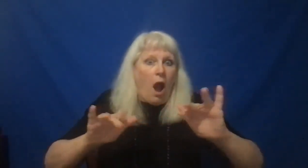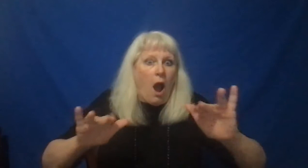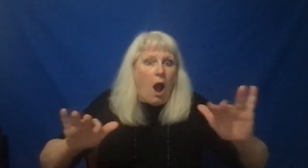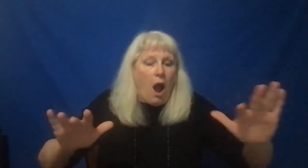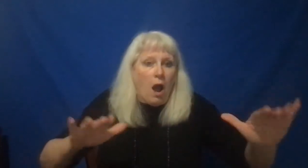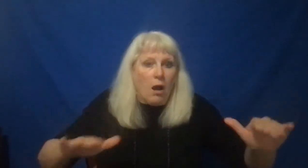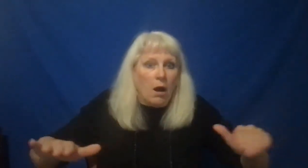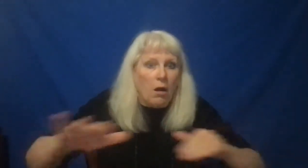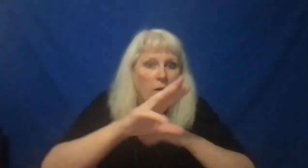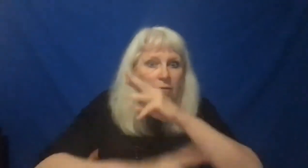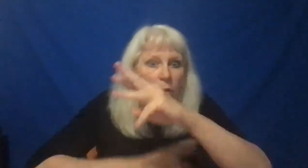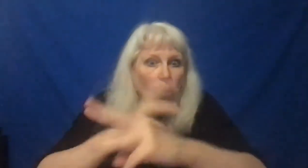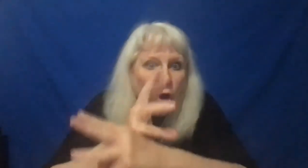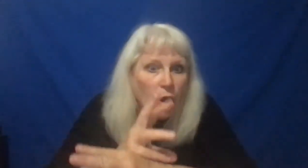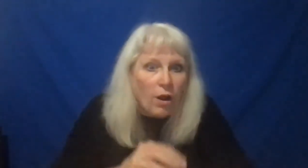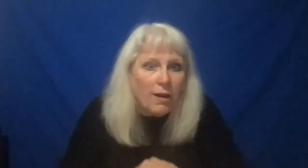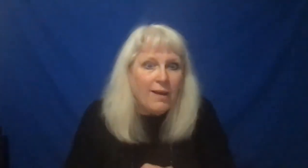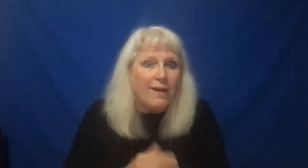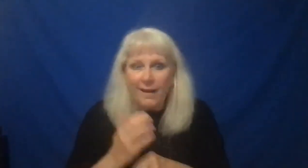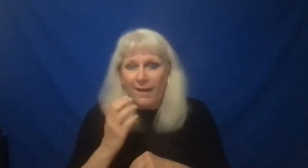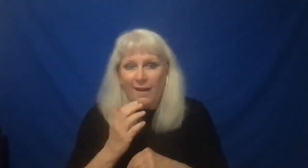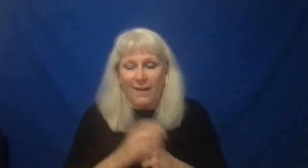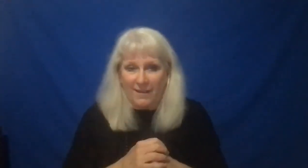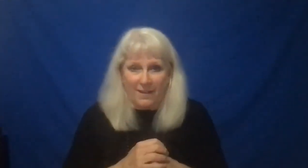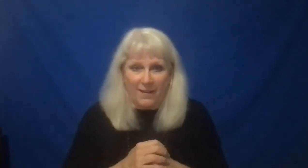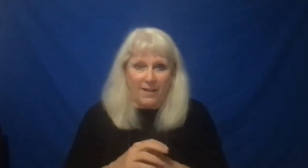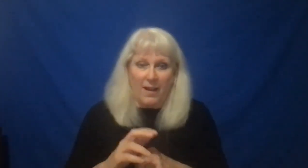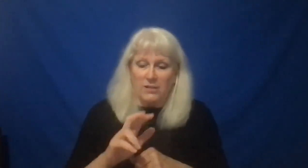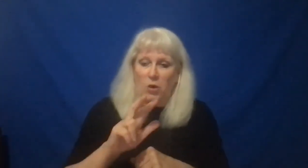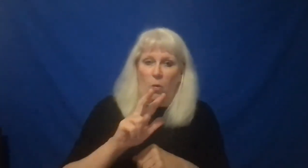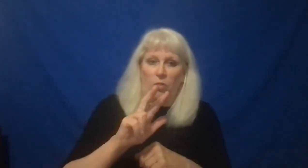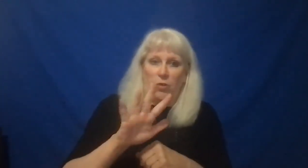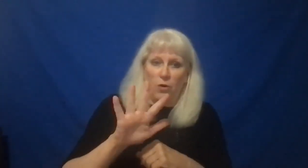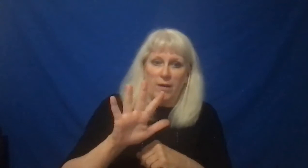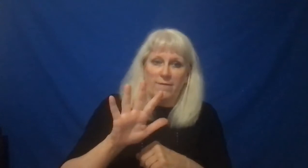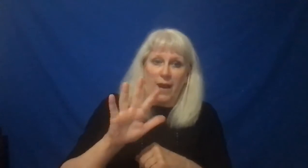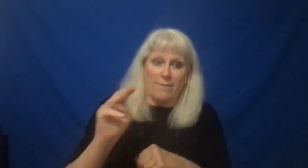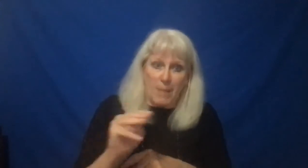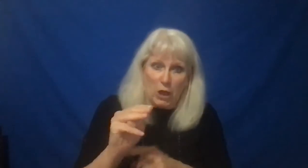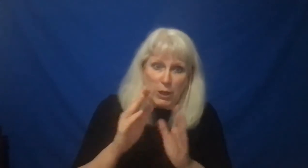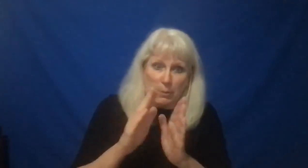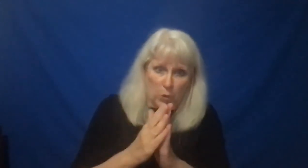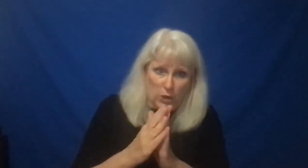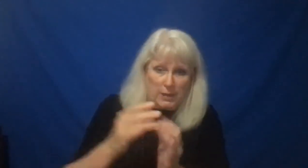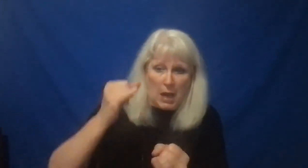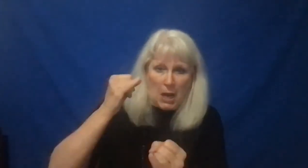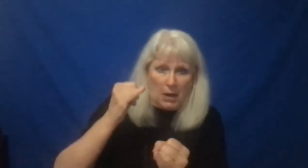getting the recognition of the 35th millionth book, obviously on behalf of Sister Ignatia Gavin and her presence